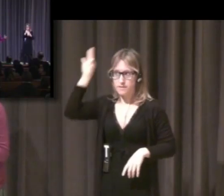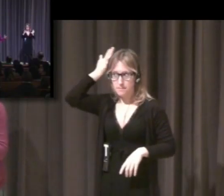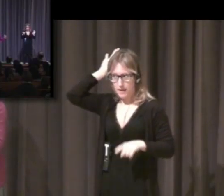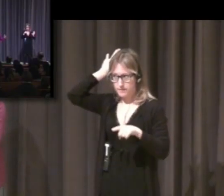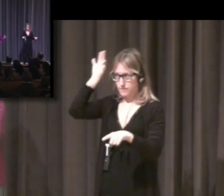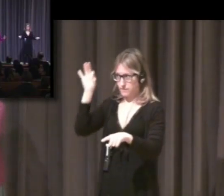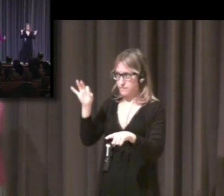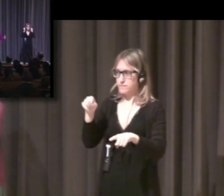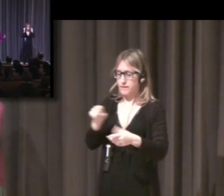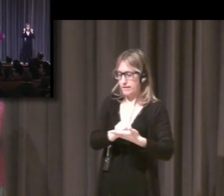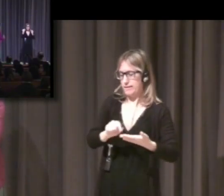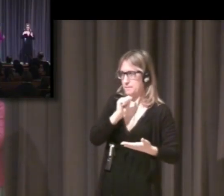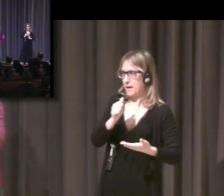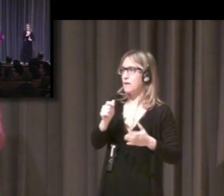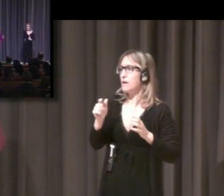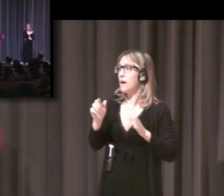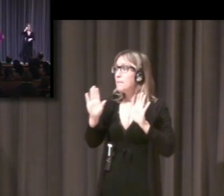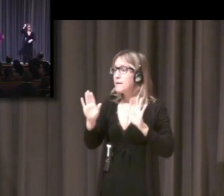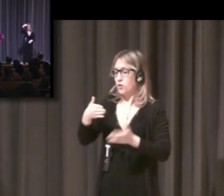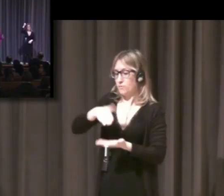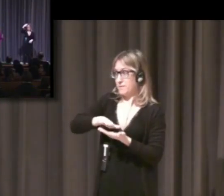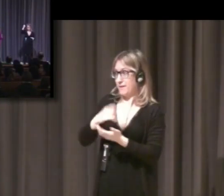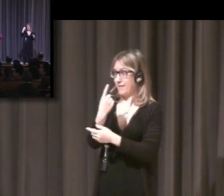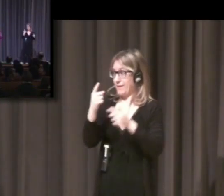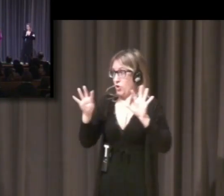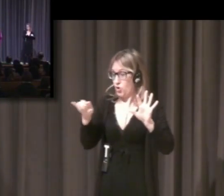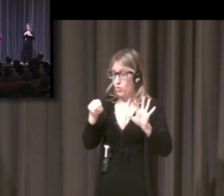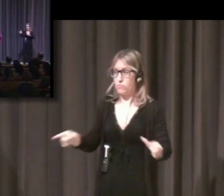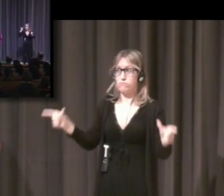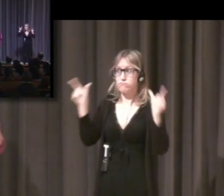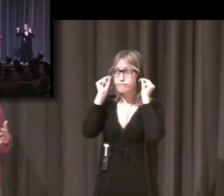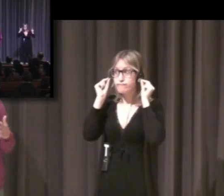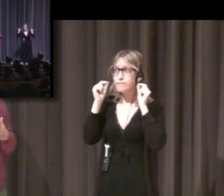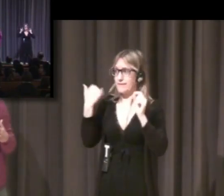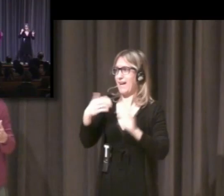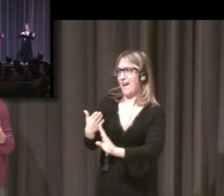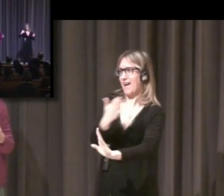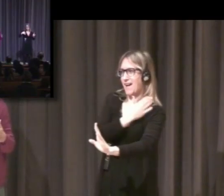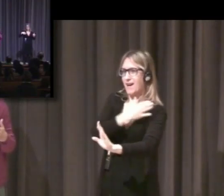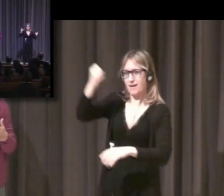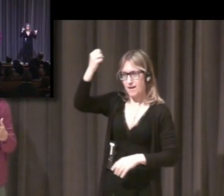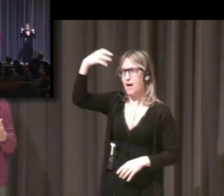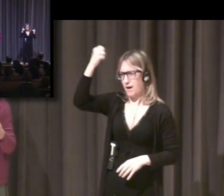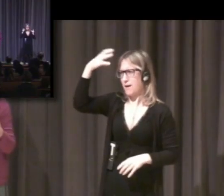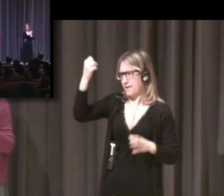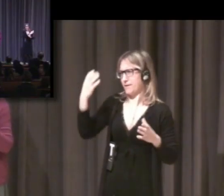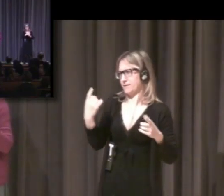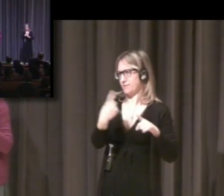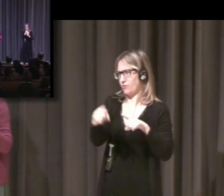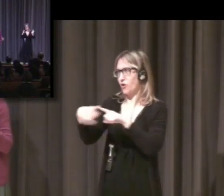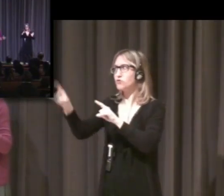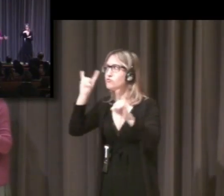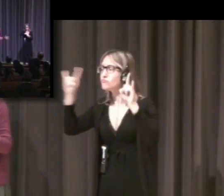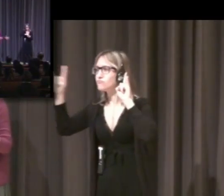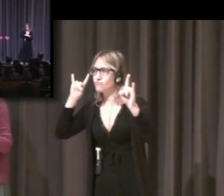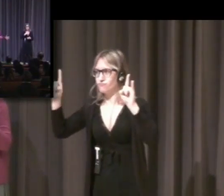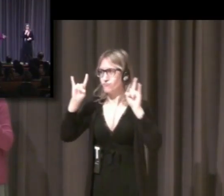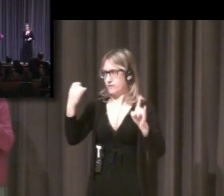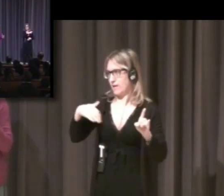lot about sounds. As you know, 18 months is that plasticity